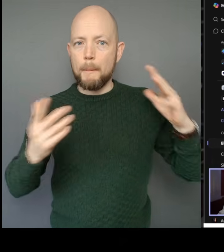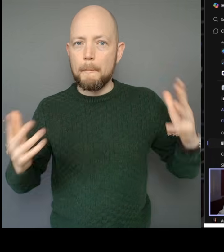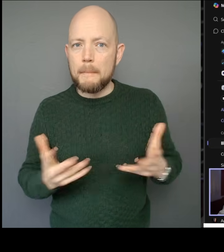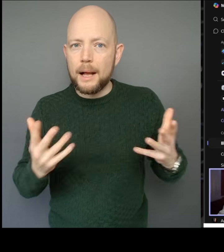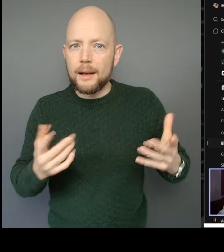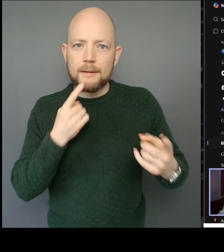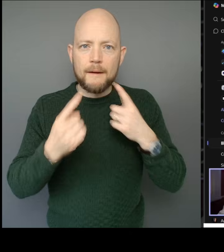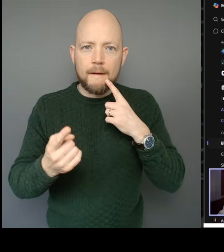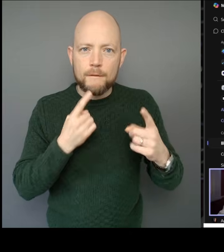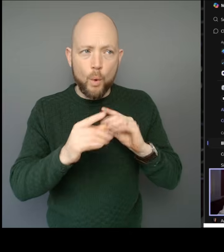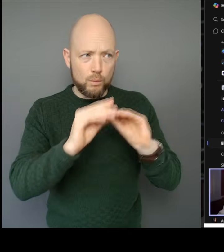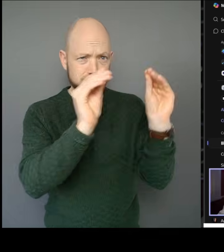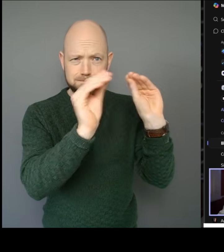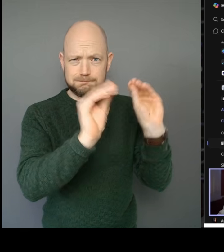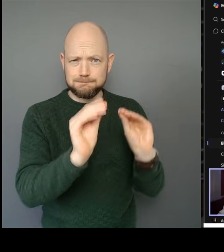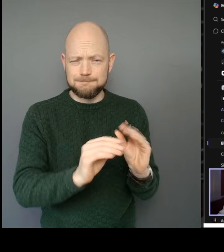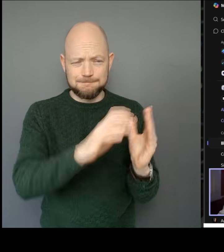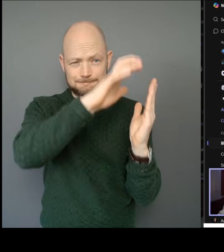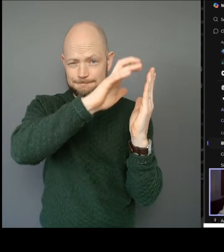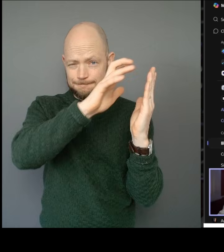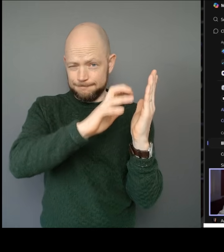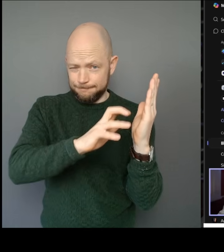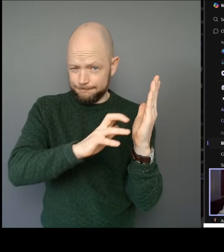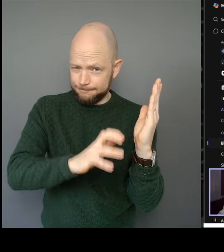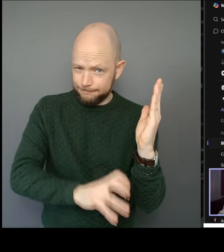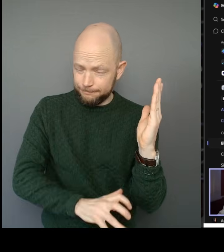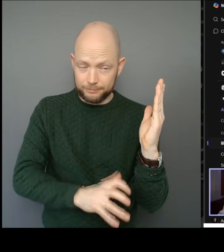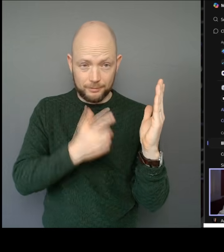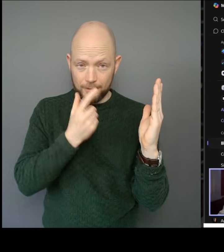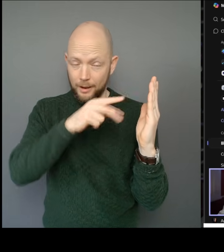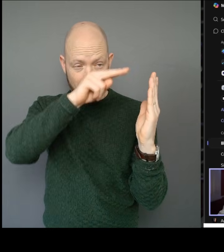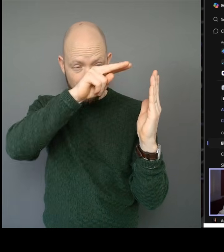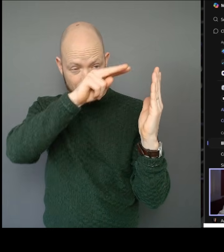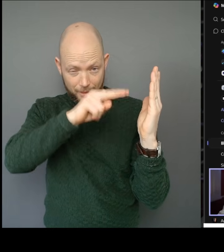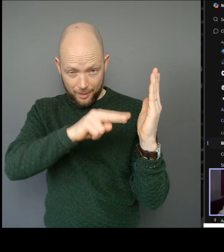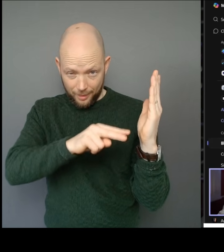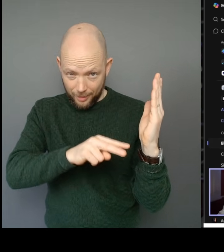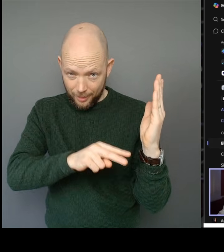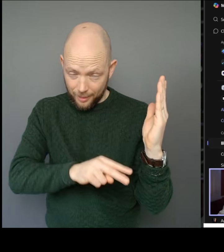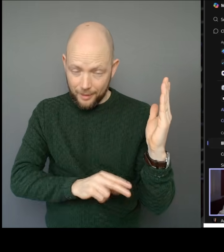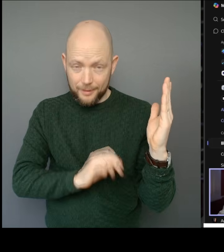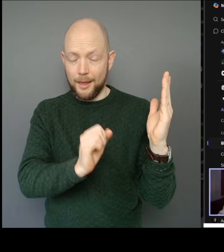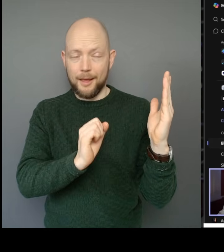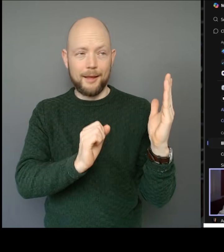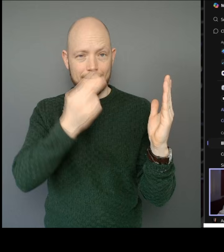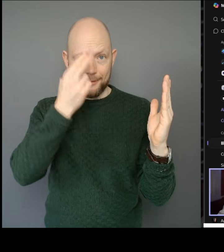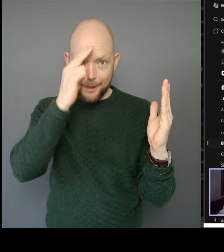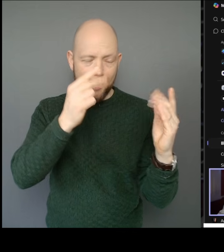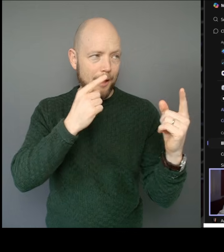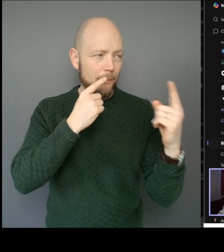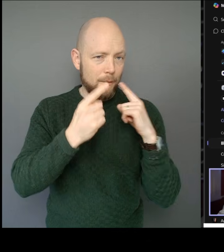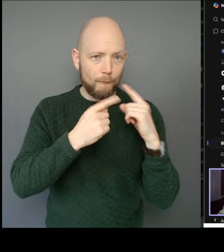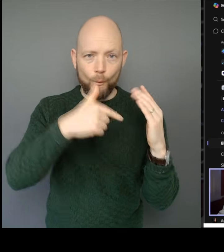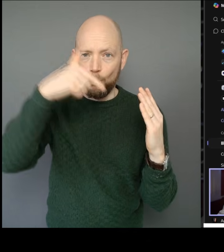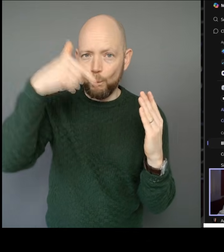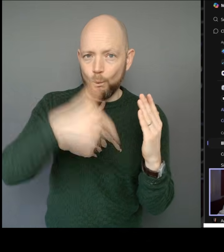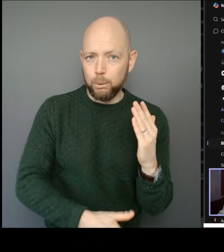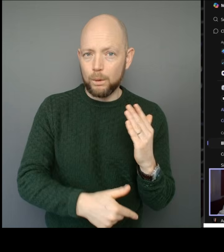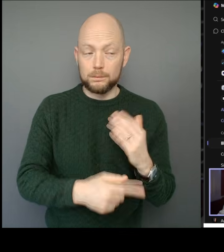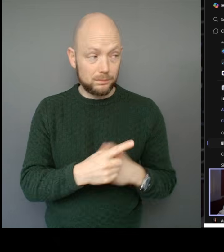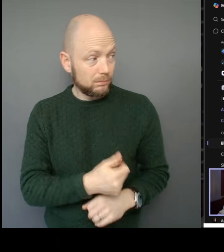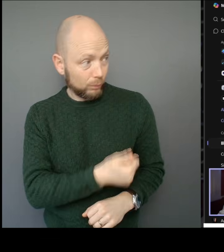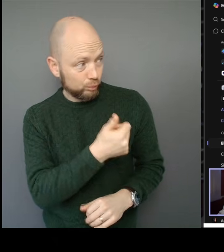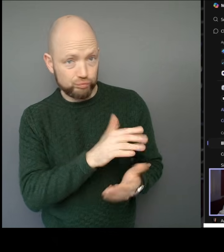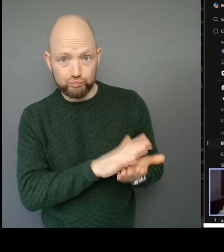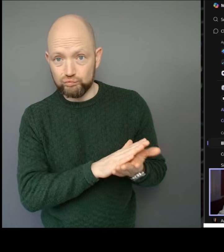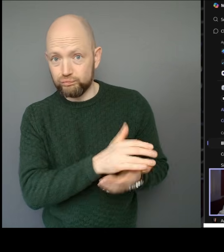players, as well as the outfielders, the players' names, and starting pitchers, and so on. So it did a really good job.